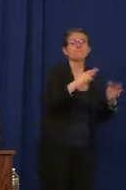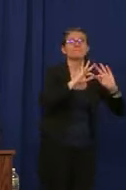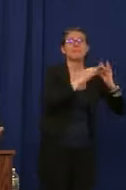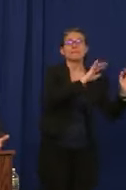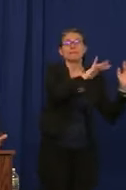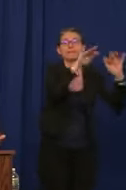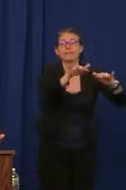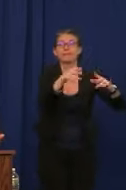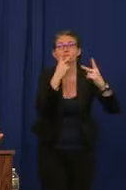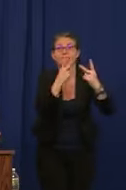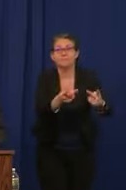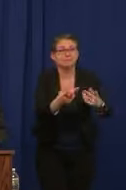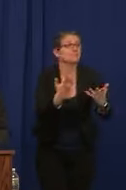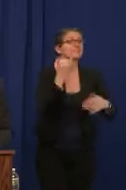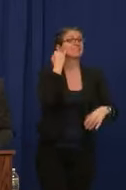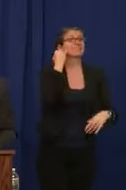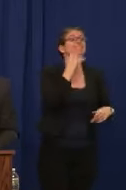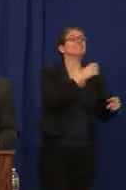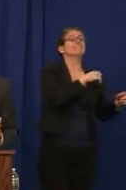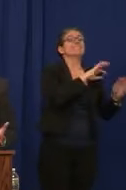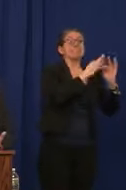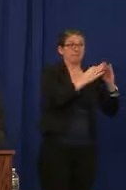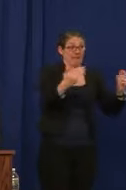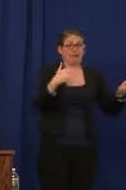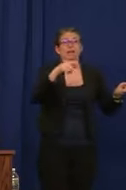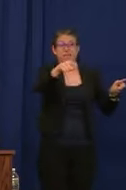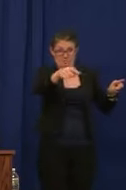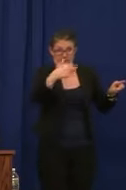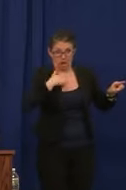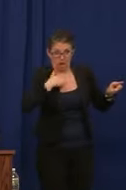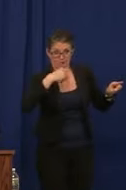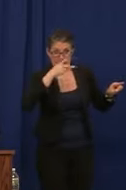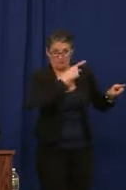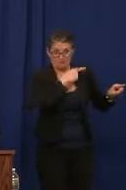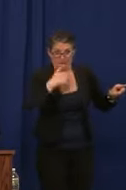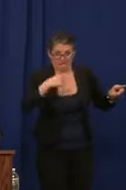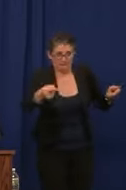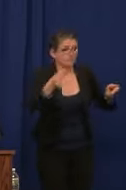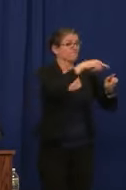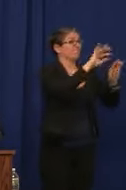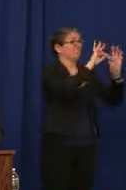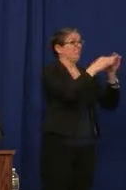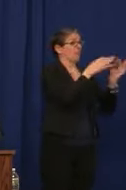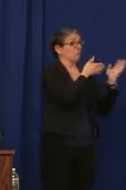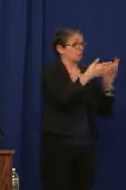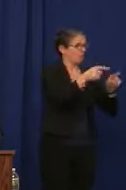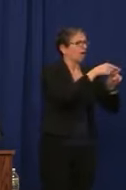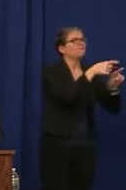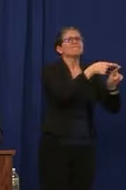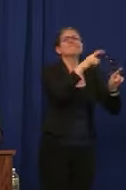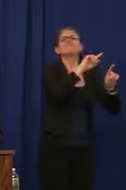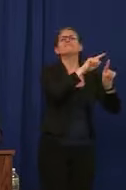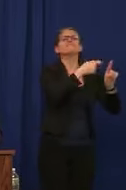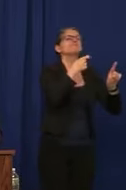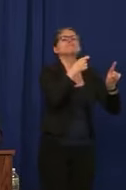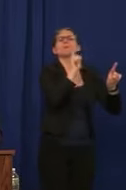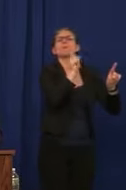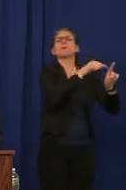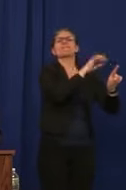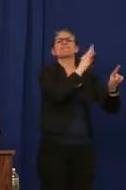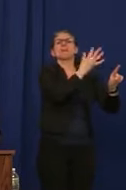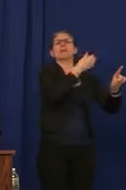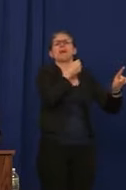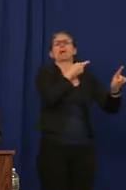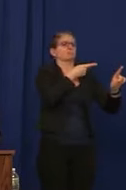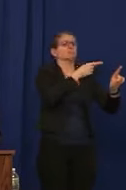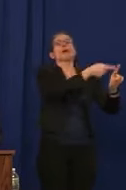it was from a staff member. Given how large many of these facilities are and the fact that many of these facilities